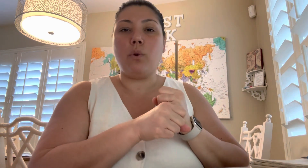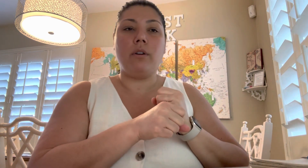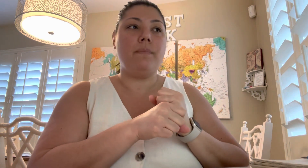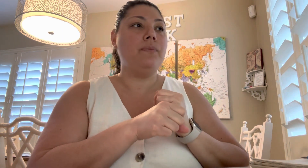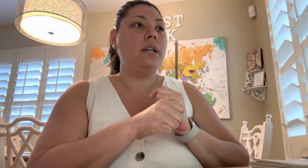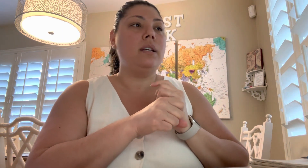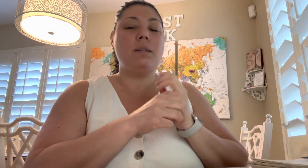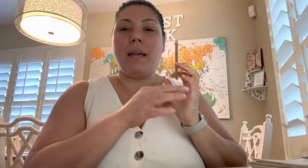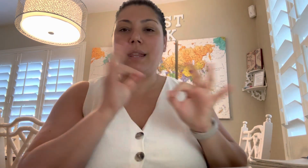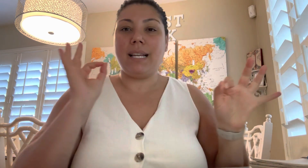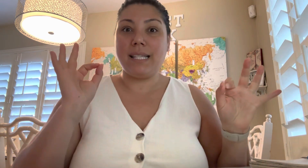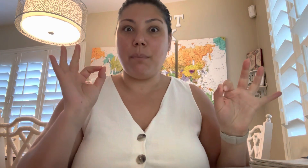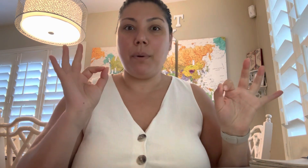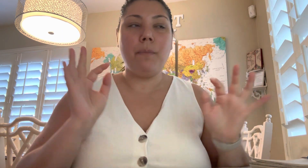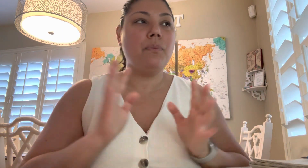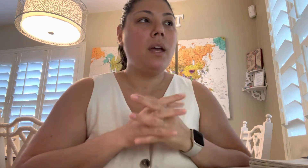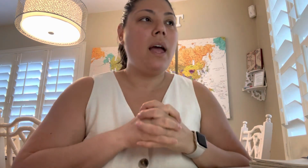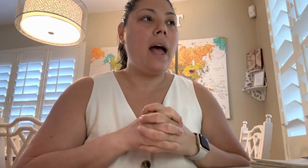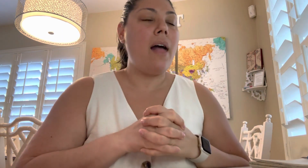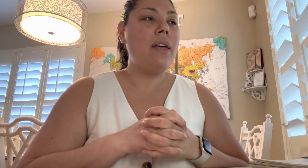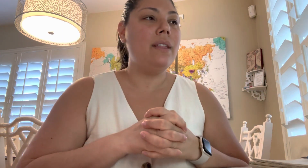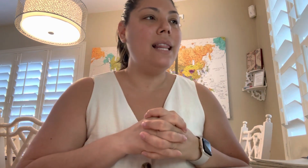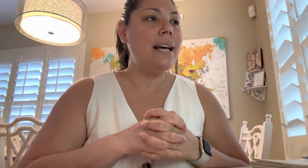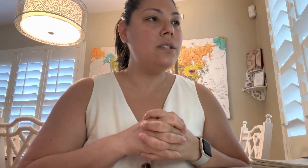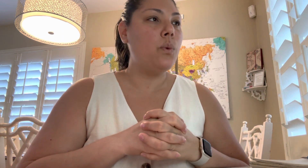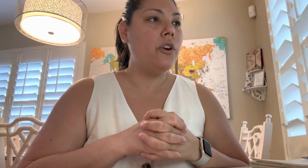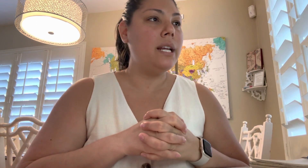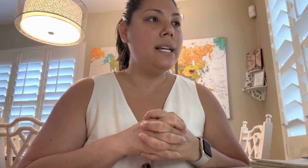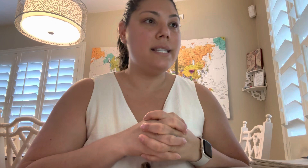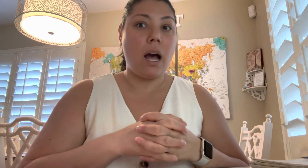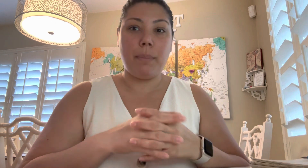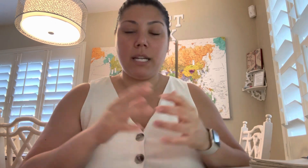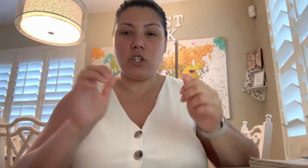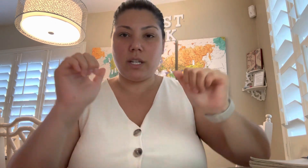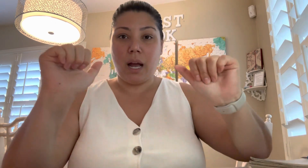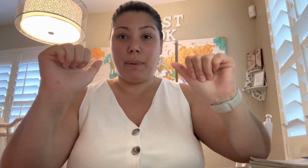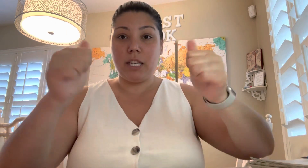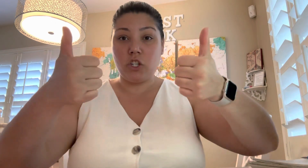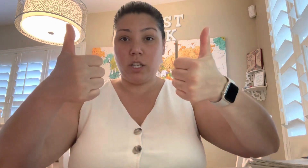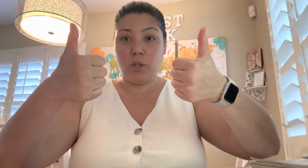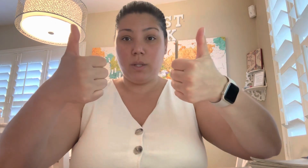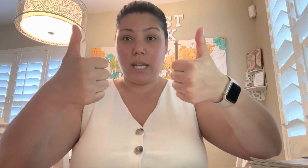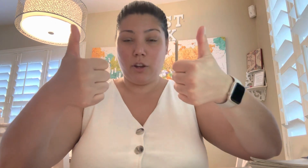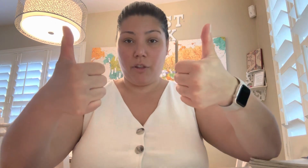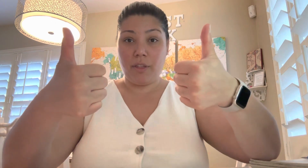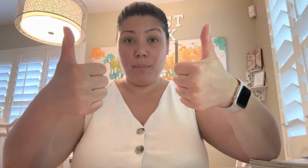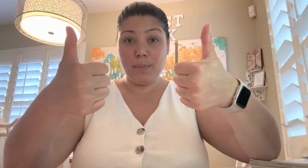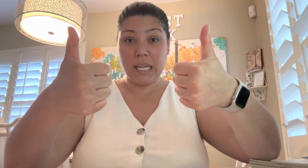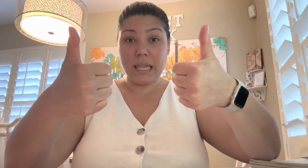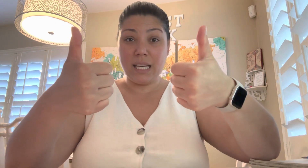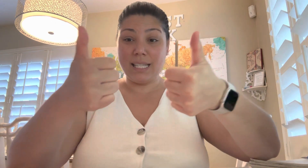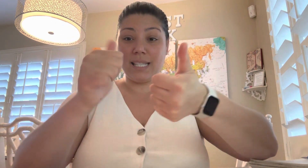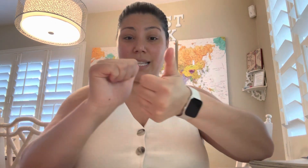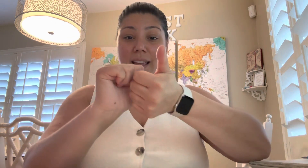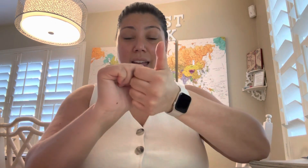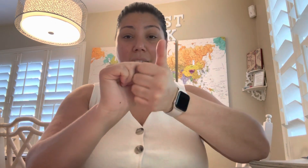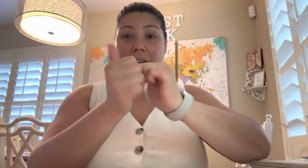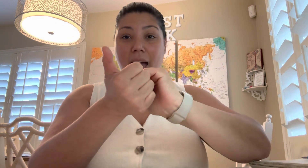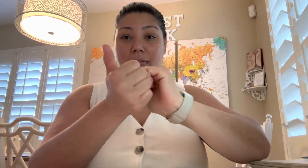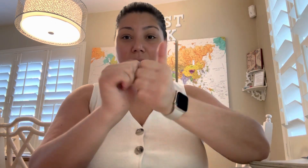to make things simple. And then the last word is competition. Competition, you would take your thumbs like this, and